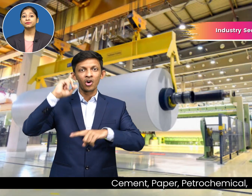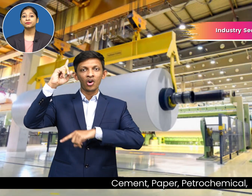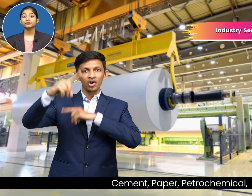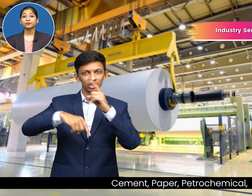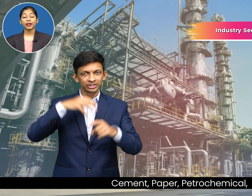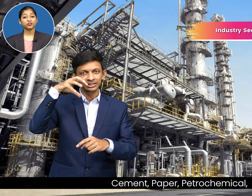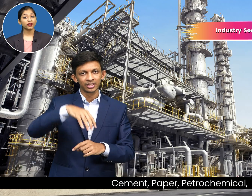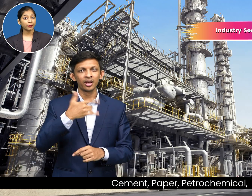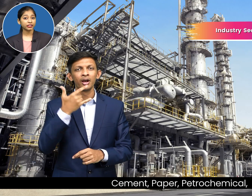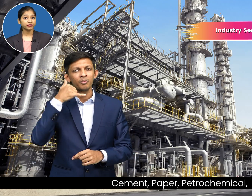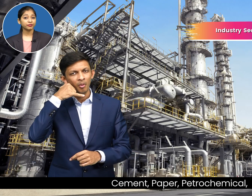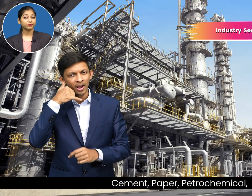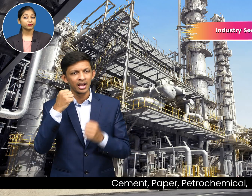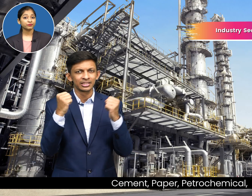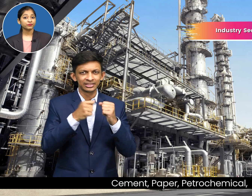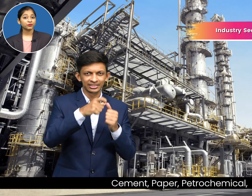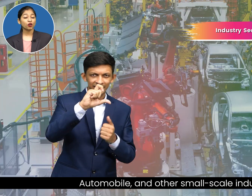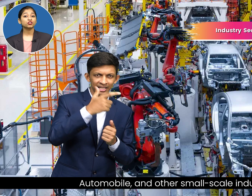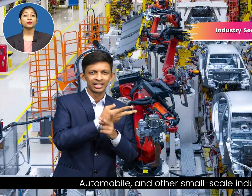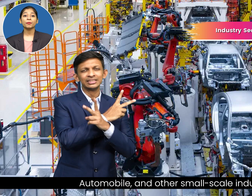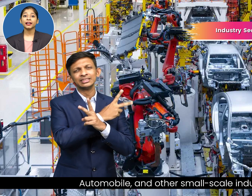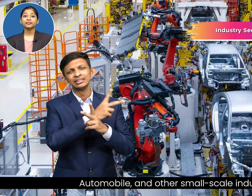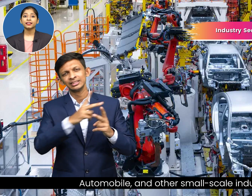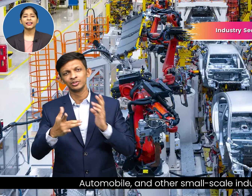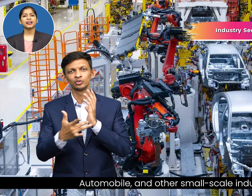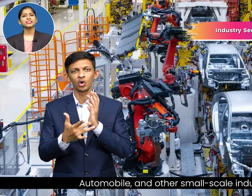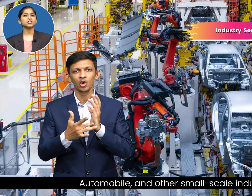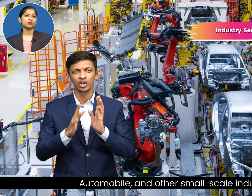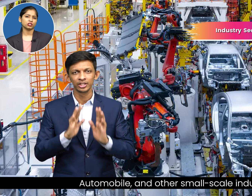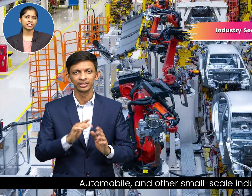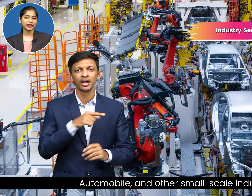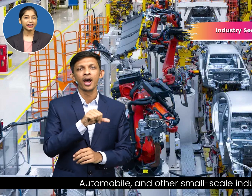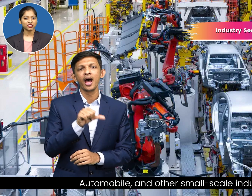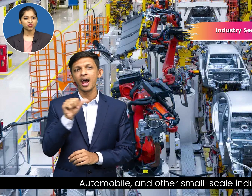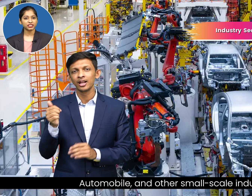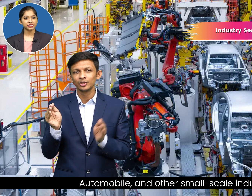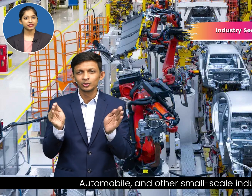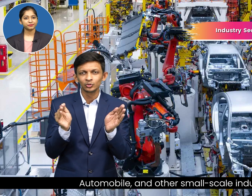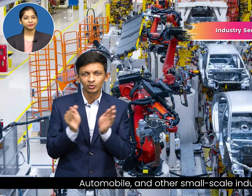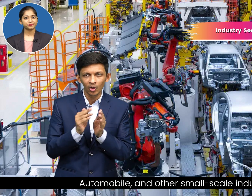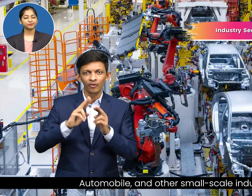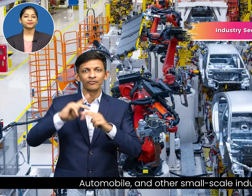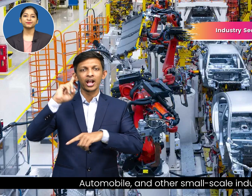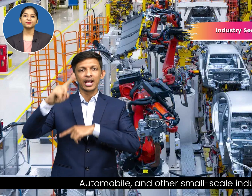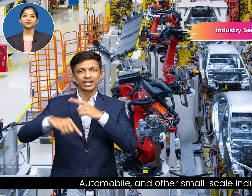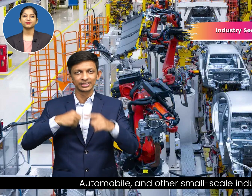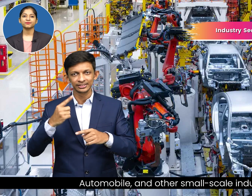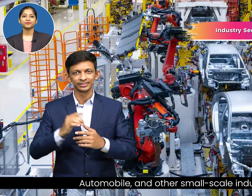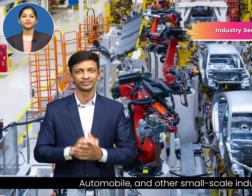paper, petrochemical, automobile, and other small-scale industries.